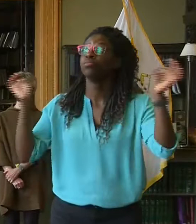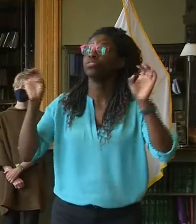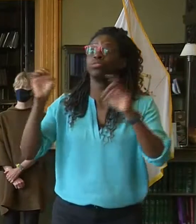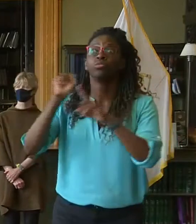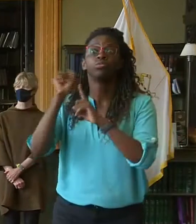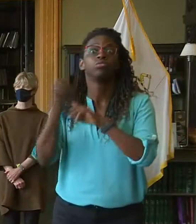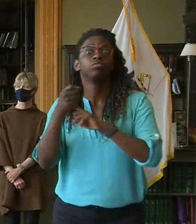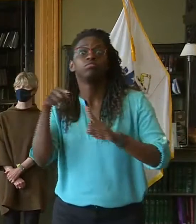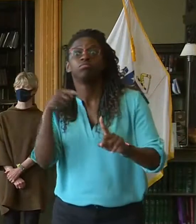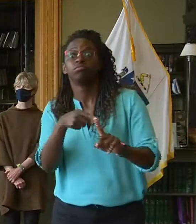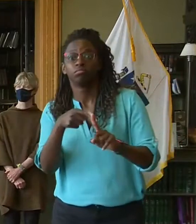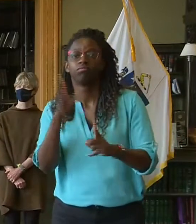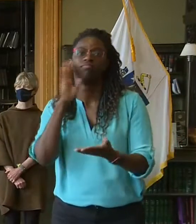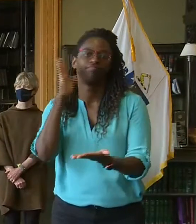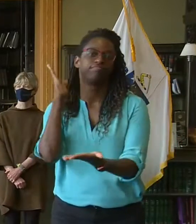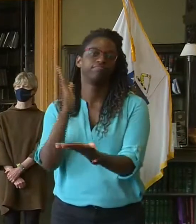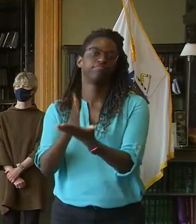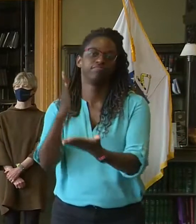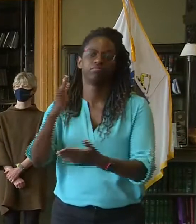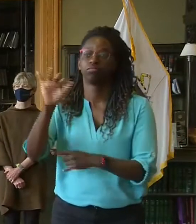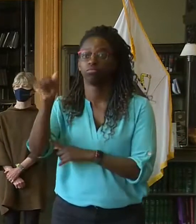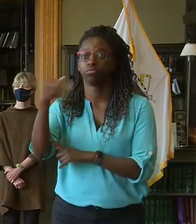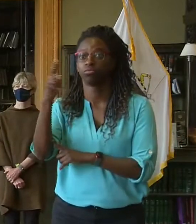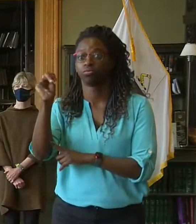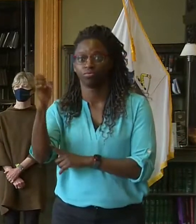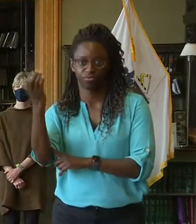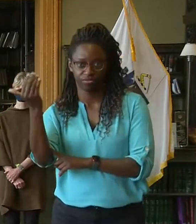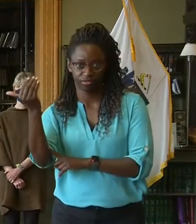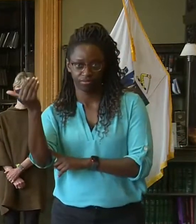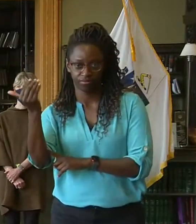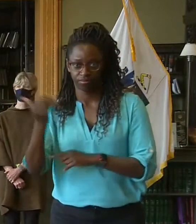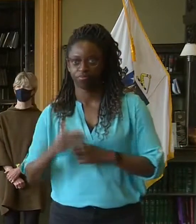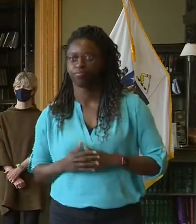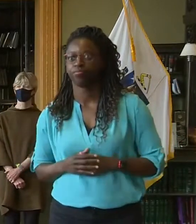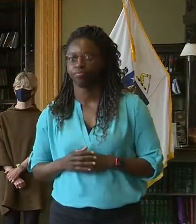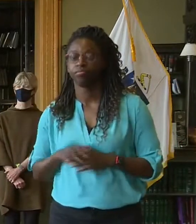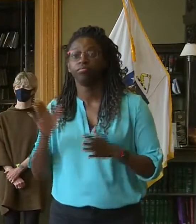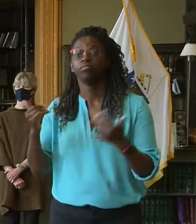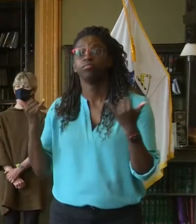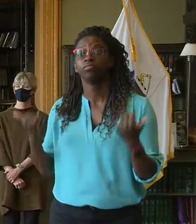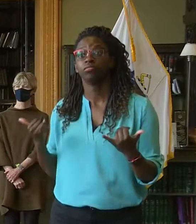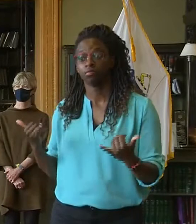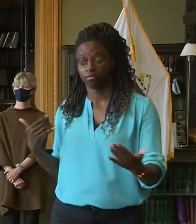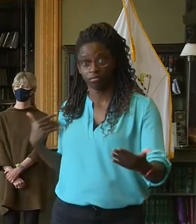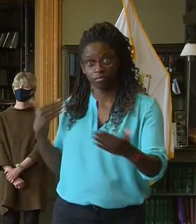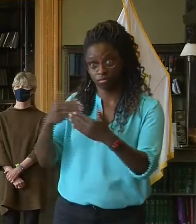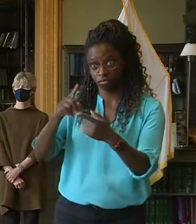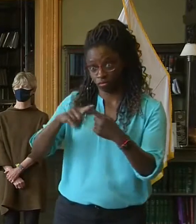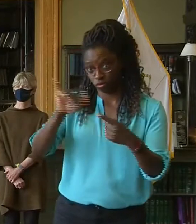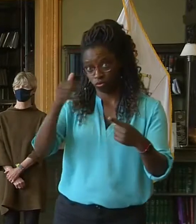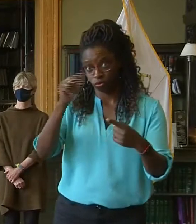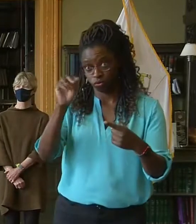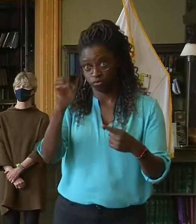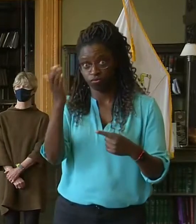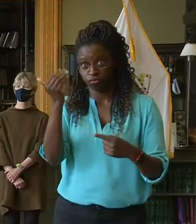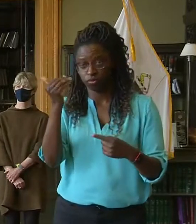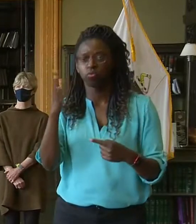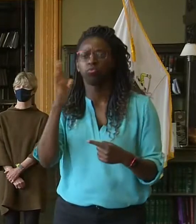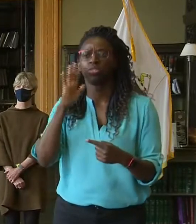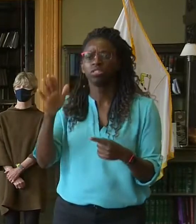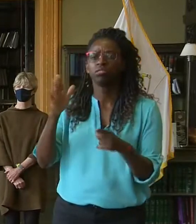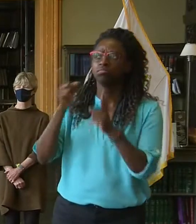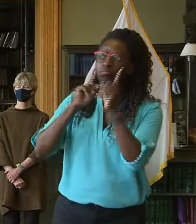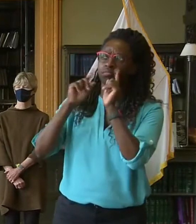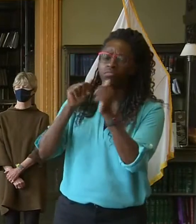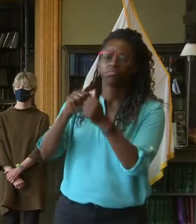we filed legislation to temporarily extend a few measures that were put in place by executive order over the previous